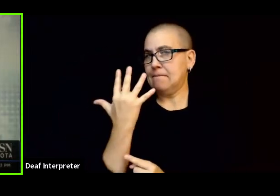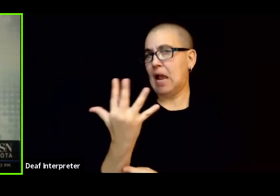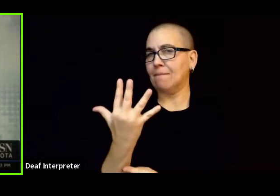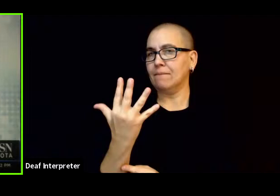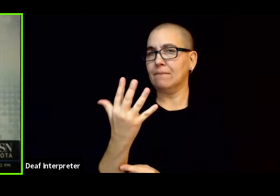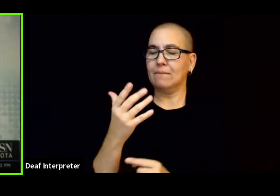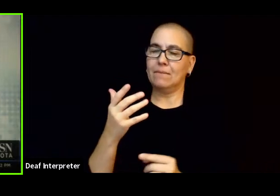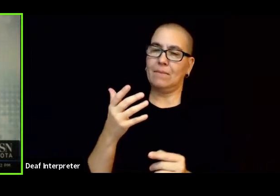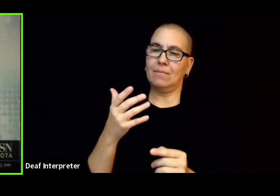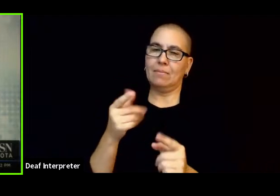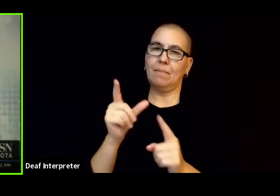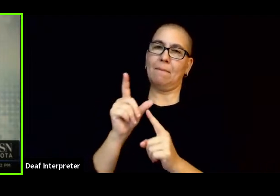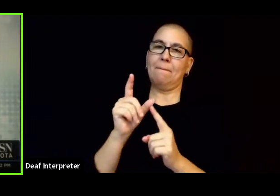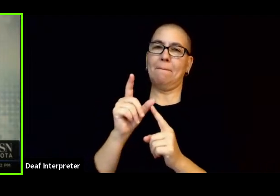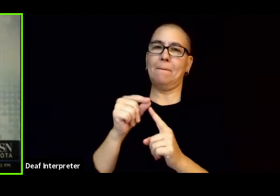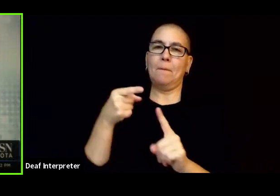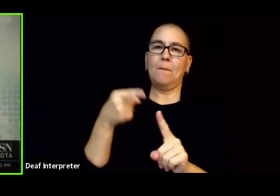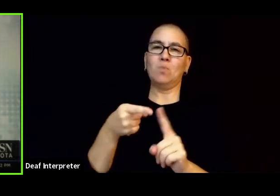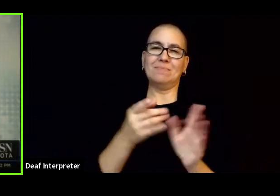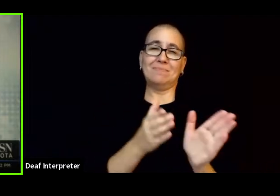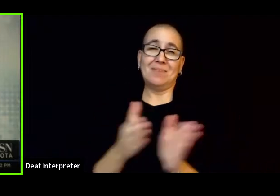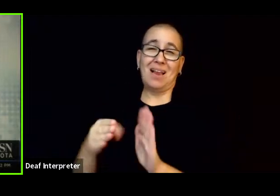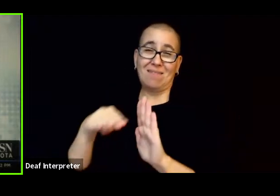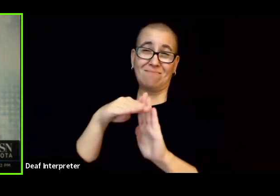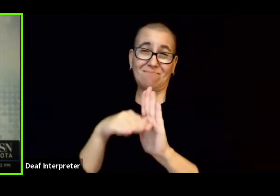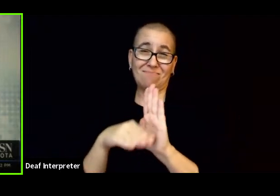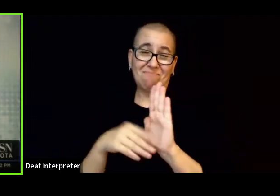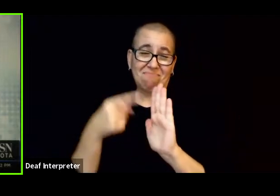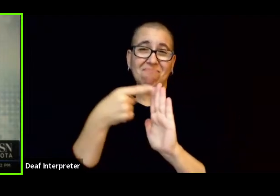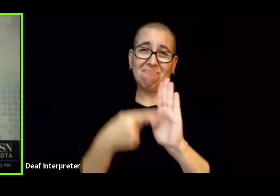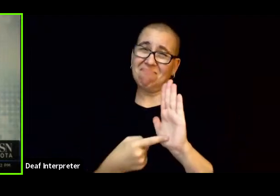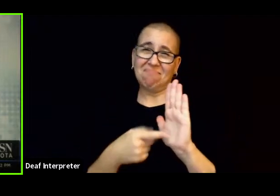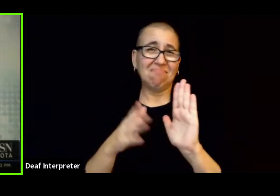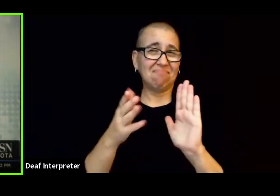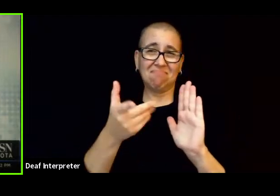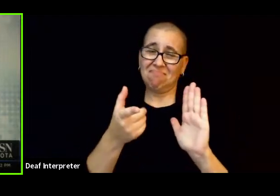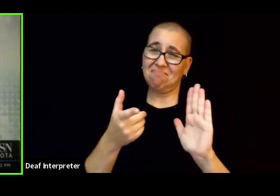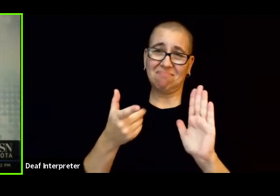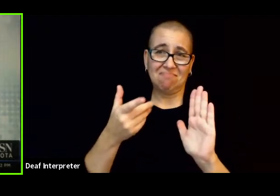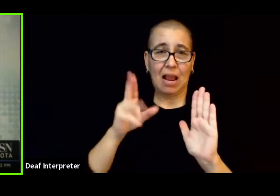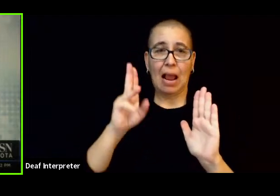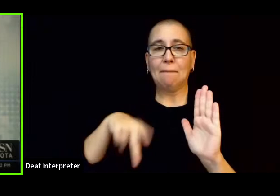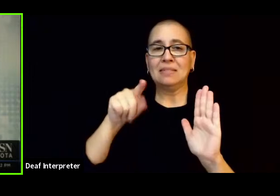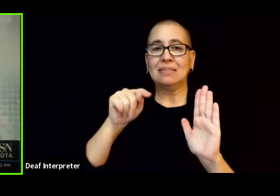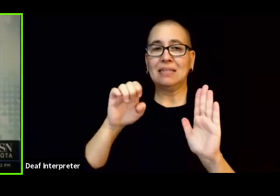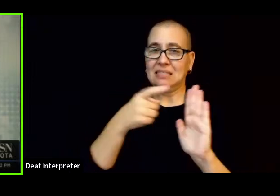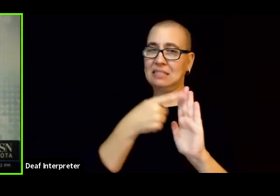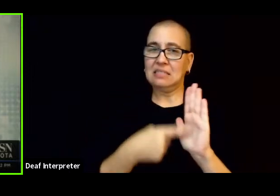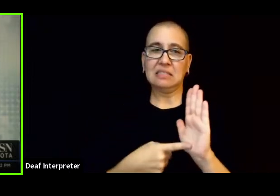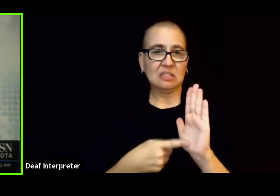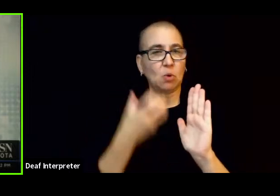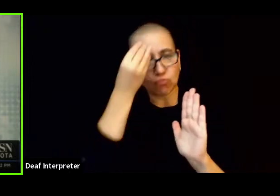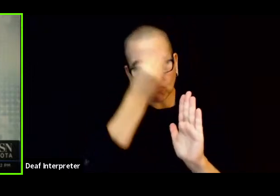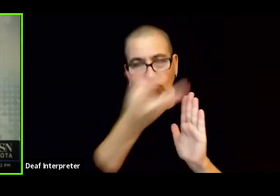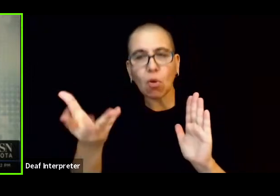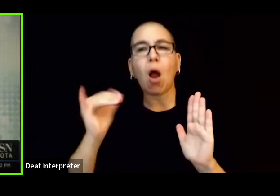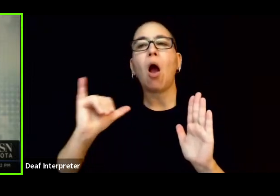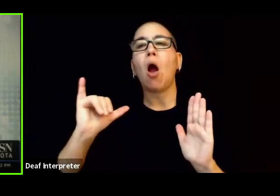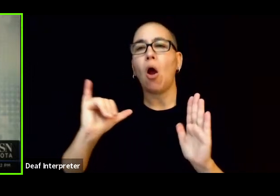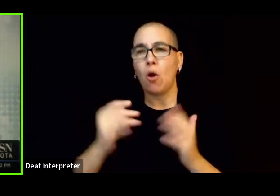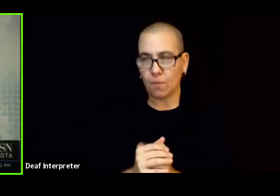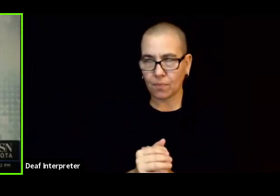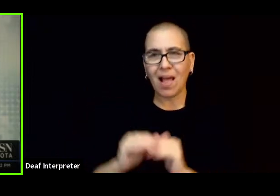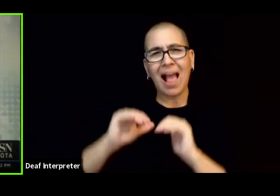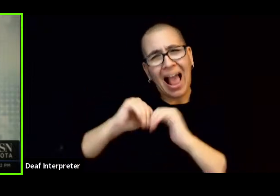give you an update on our visitation guidance. In addition to the challenge of protecting residents and workers from